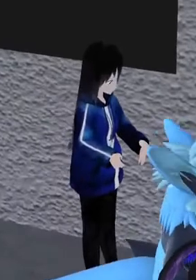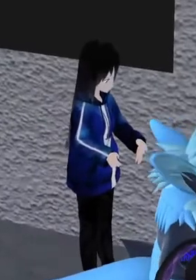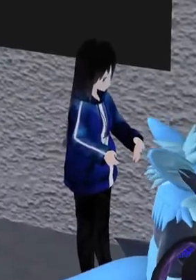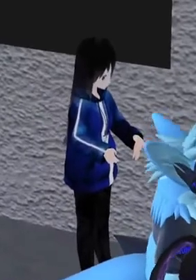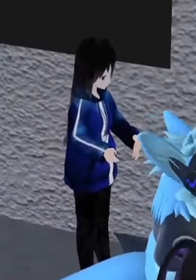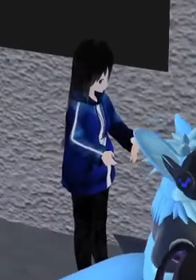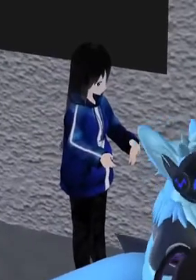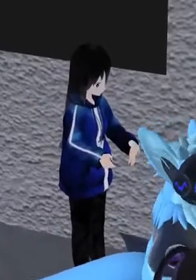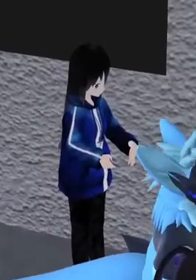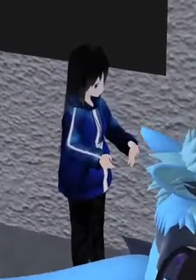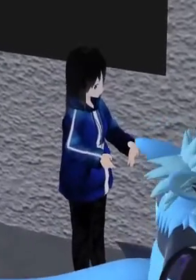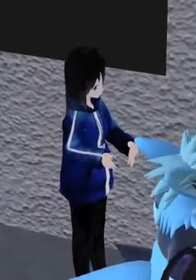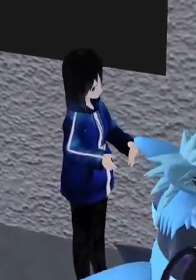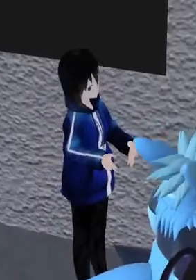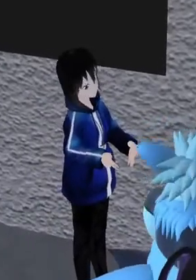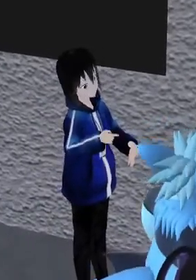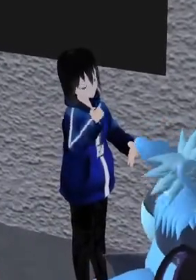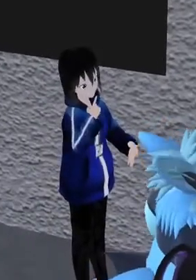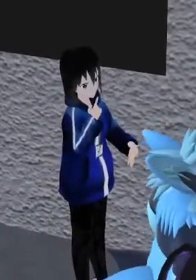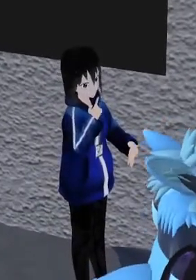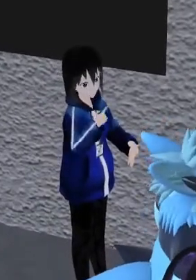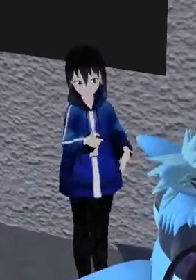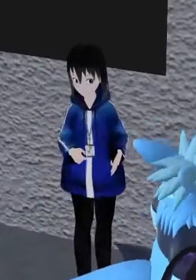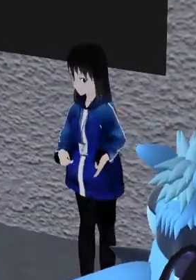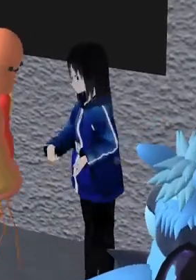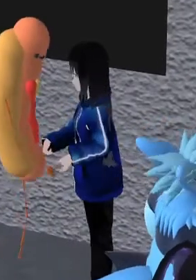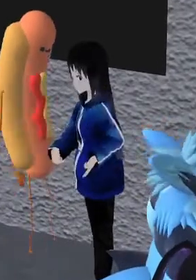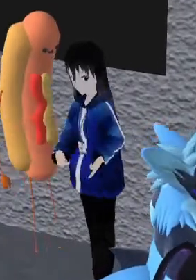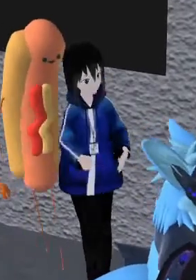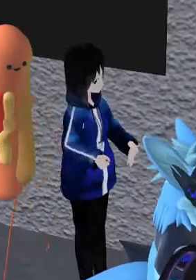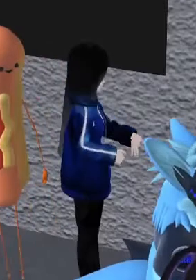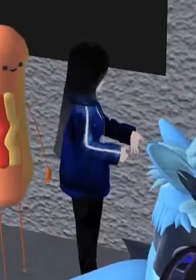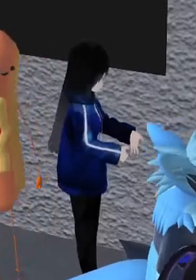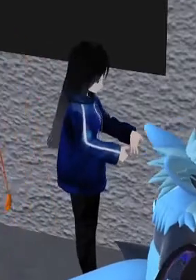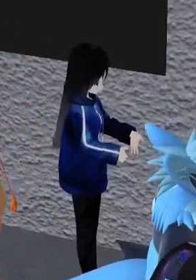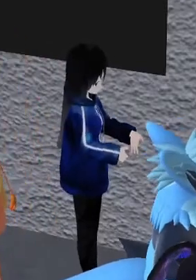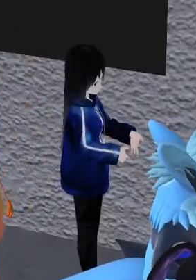fit behind there. All right, whatever. It might be cute if you guys are very obviously still behind there.